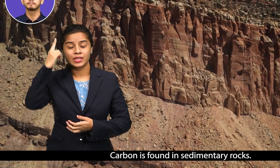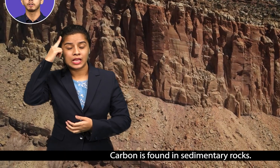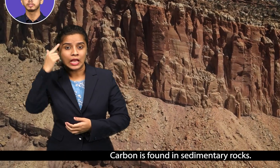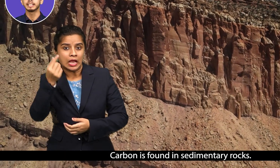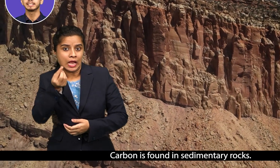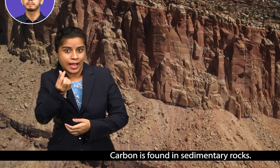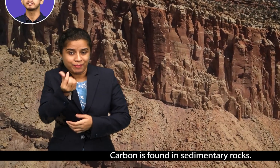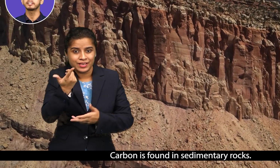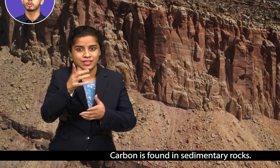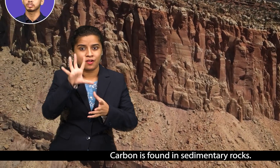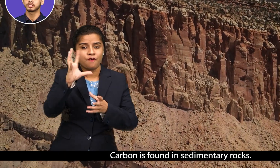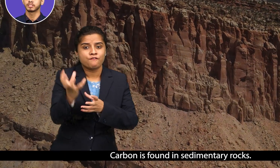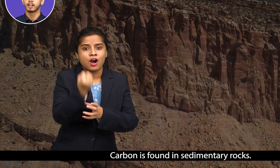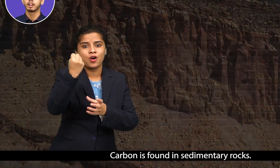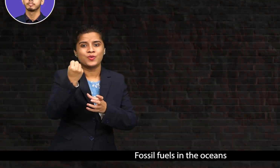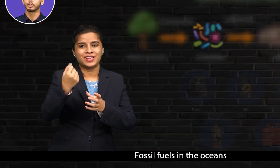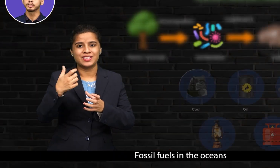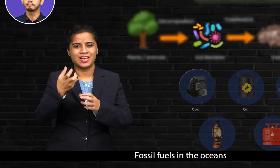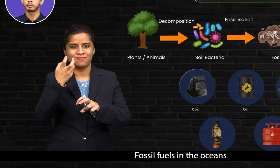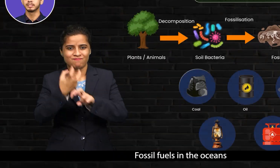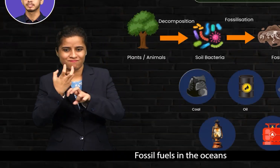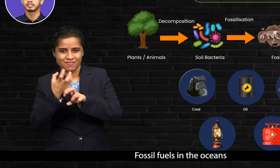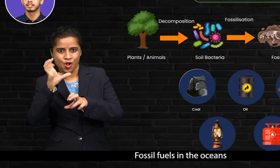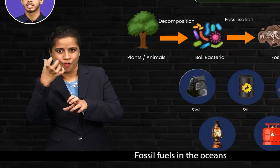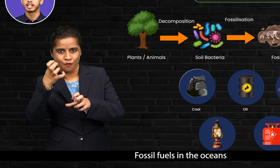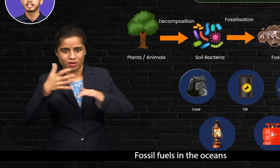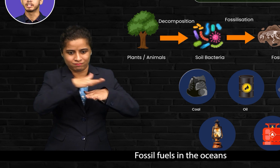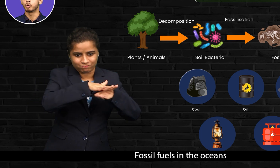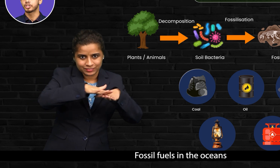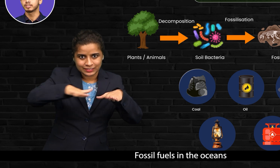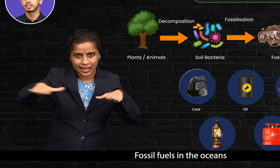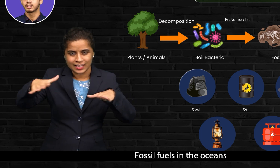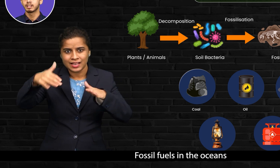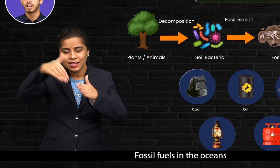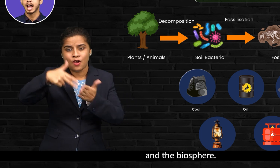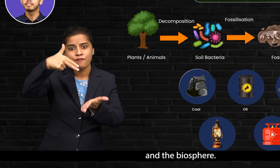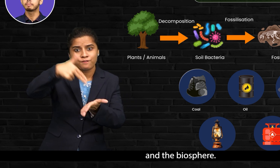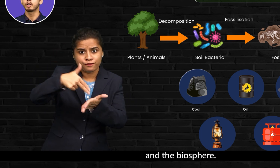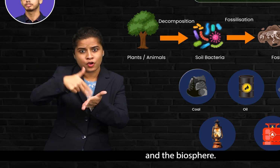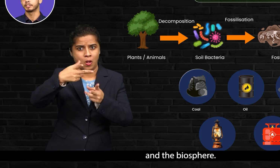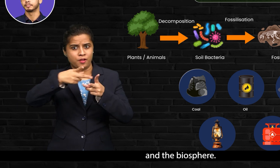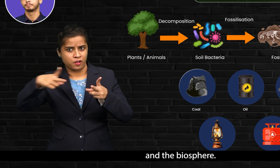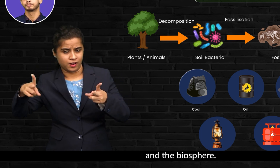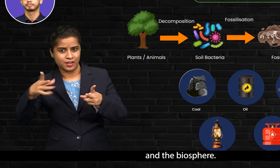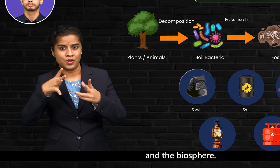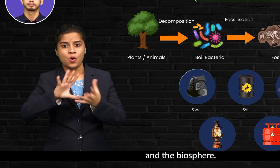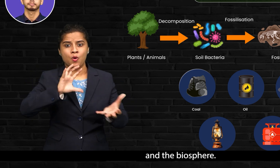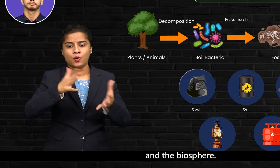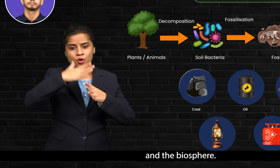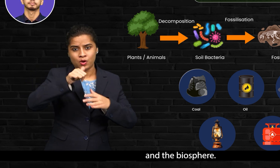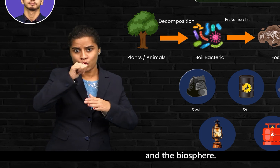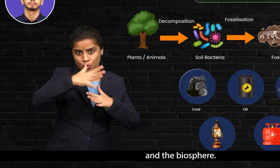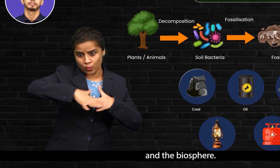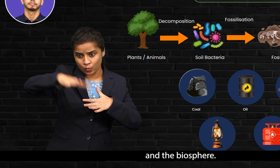Carbon is found in sedimentary rocks, fossil fuels, in the oceans, and the biosphere.